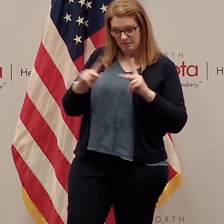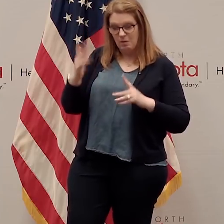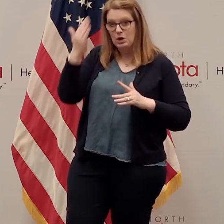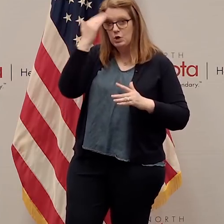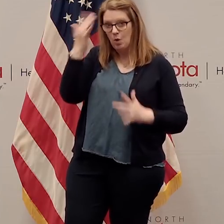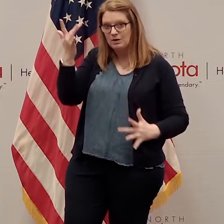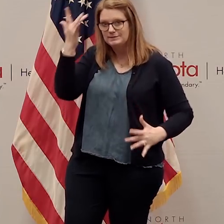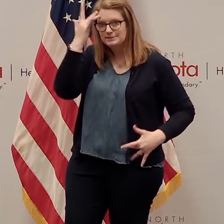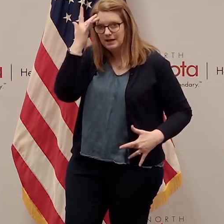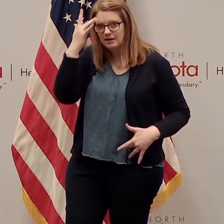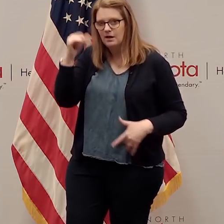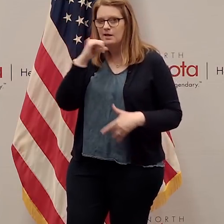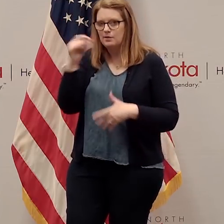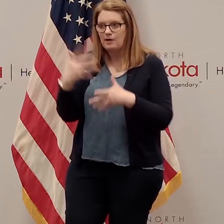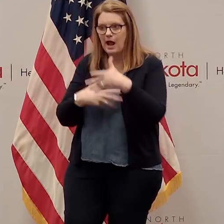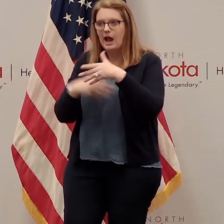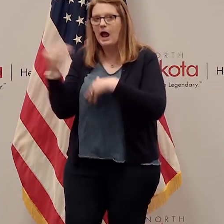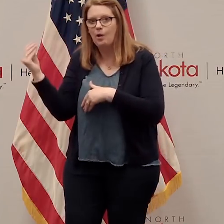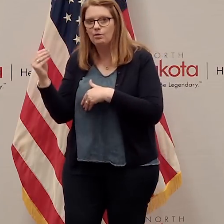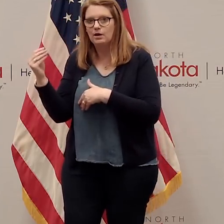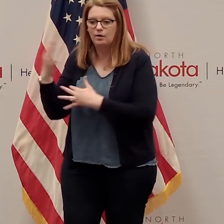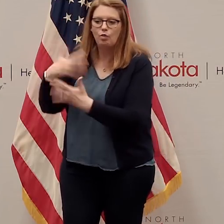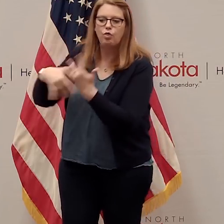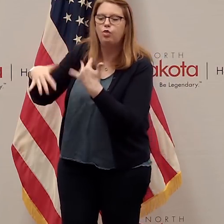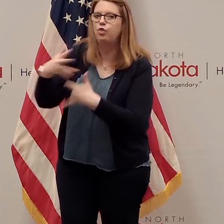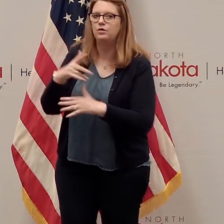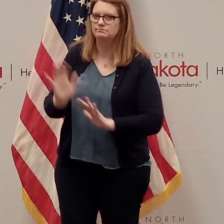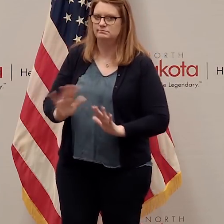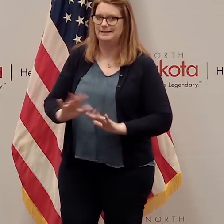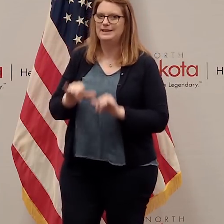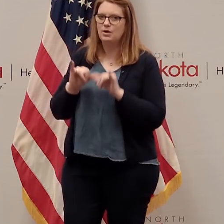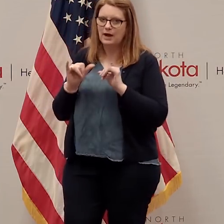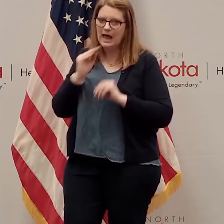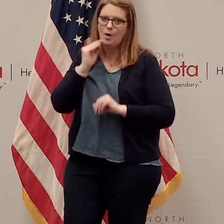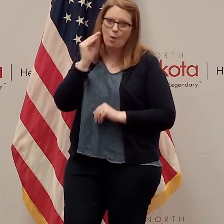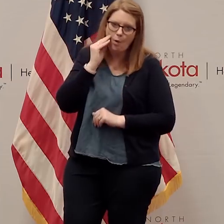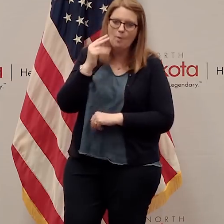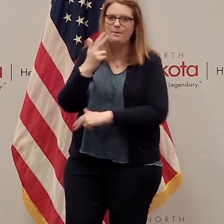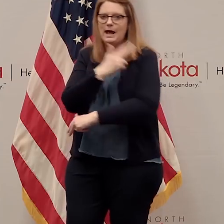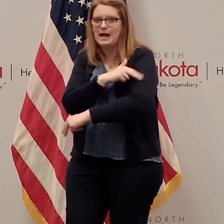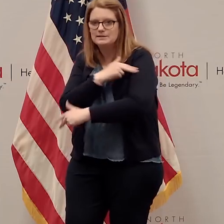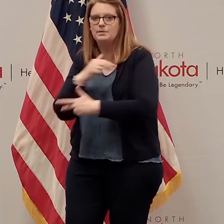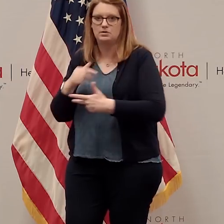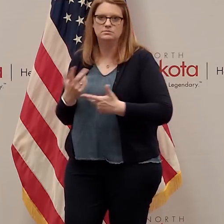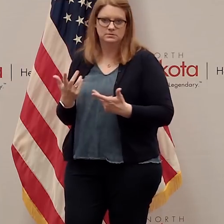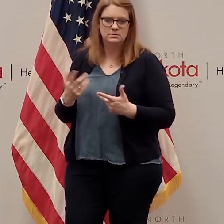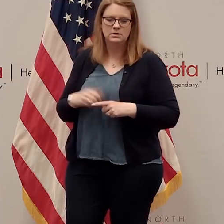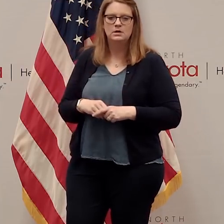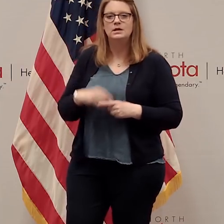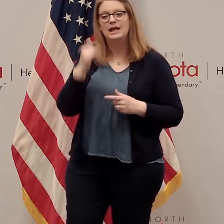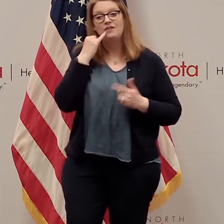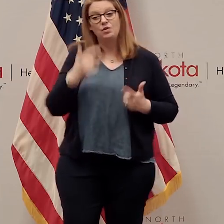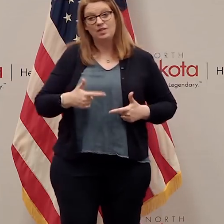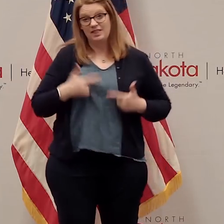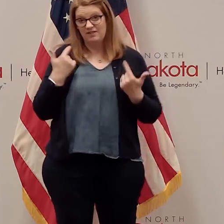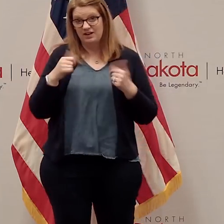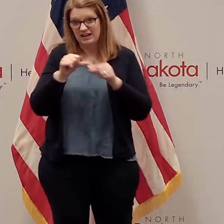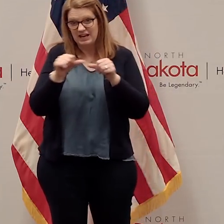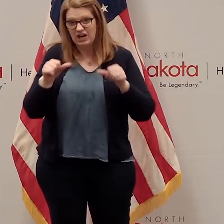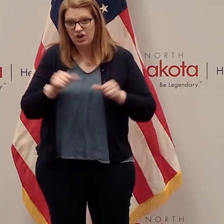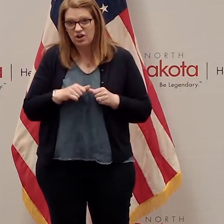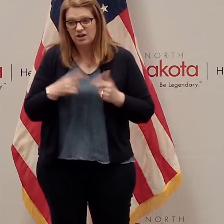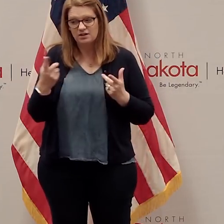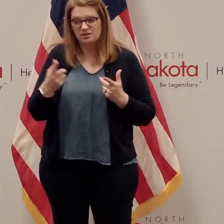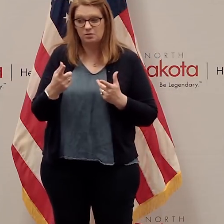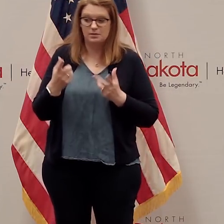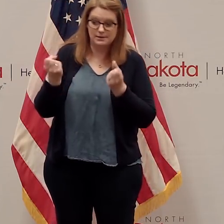not out and about. And so again, we feel comfortable continuing to move forward, but it is a reminder that if you do live in an area that's got higher